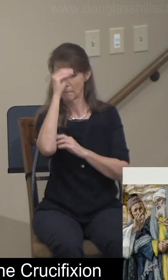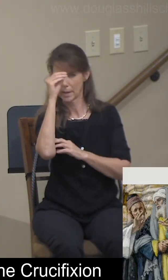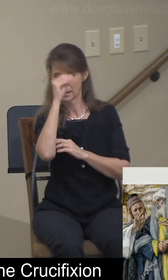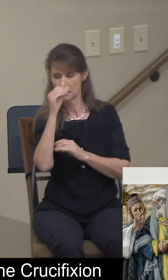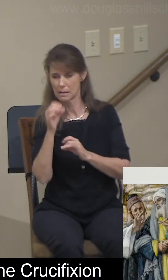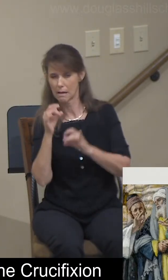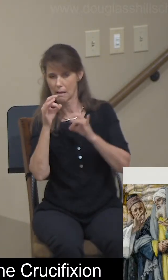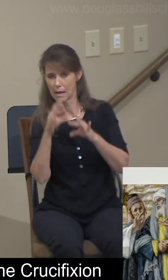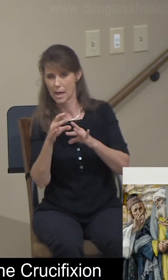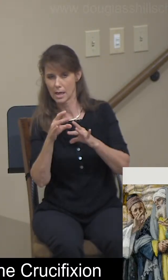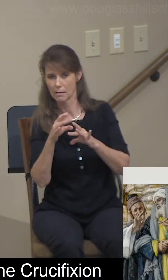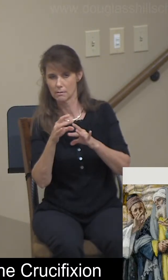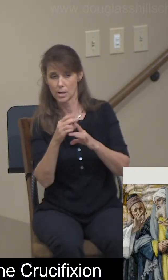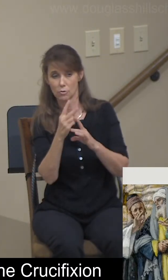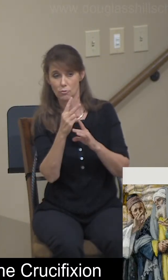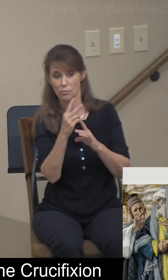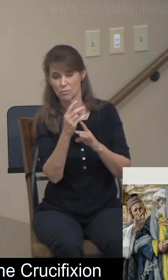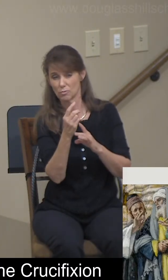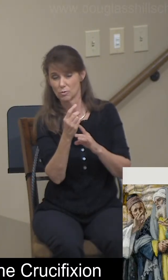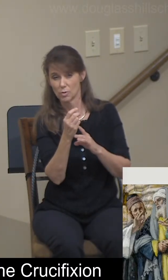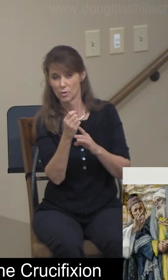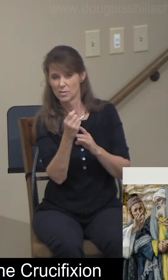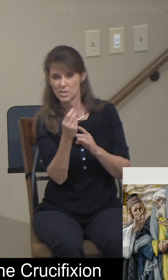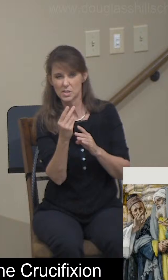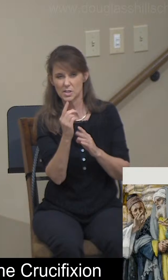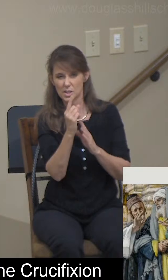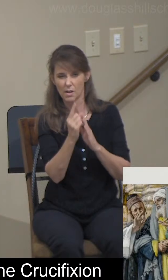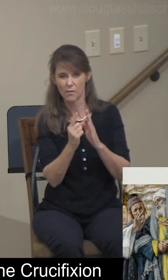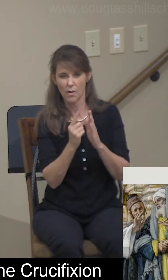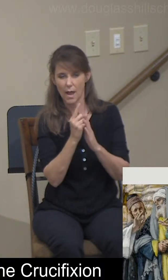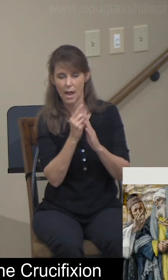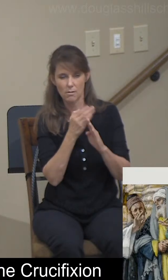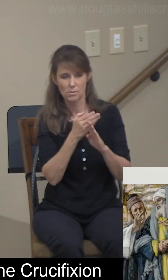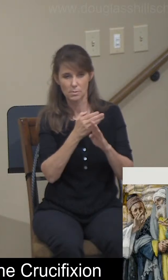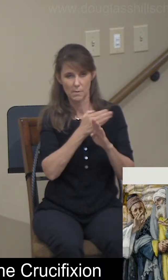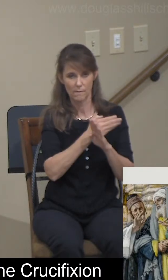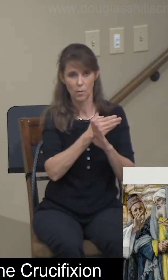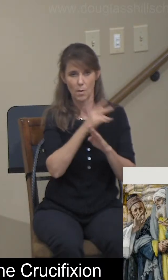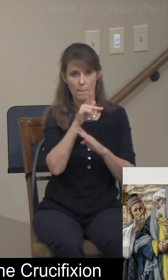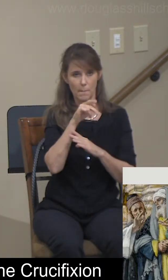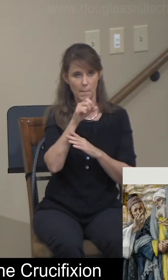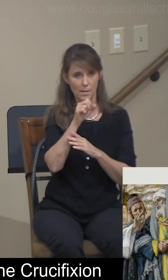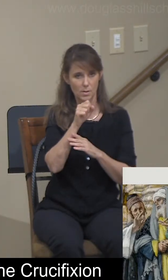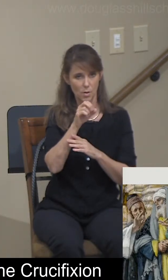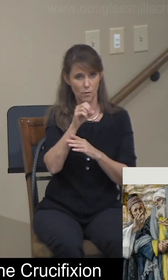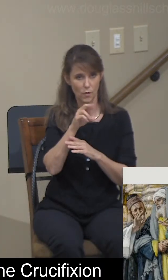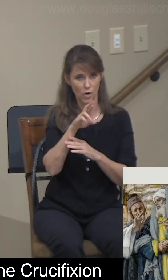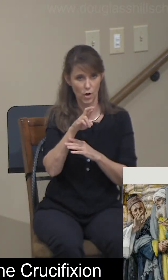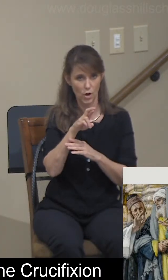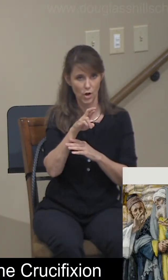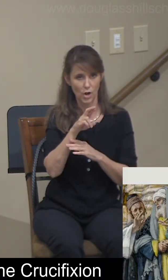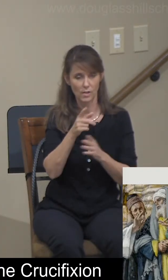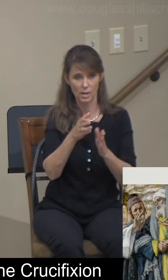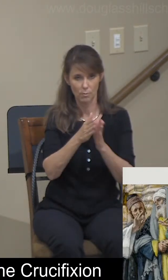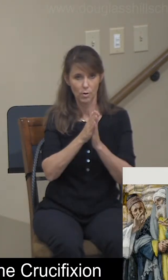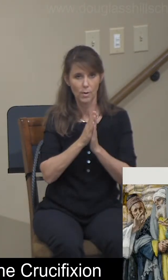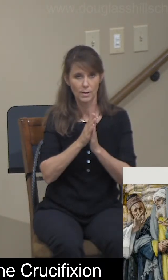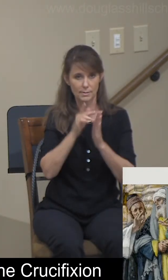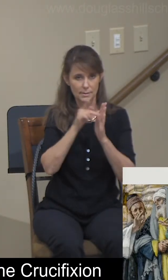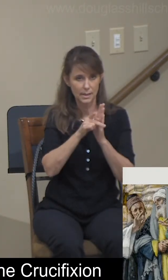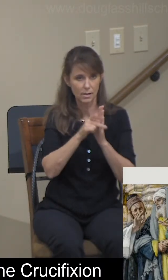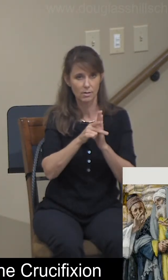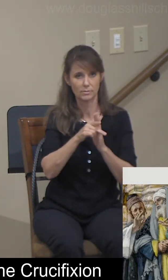few days before the Passover feast, their interest with the Sadducees aligned to murder a Jewish rabbi from Galilee. Before